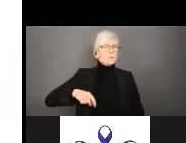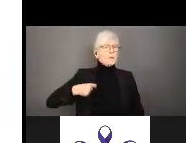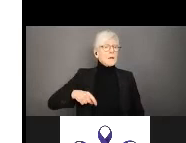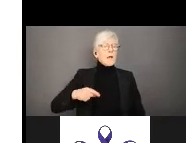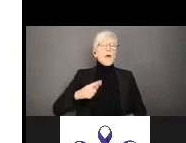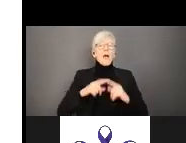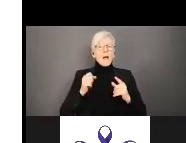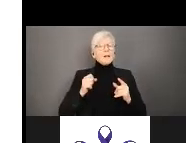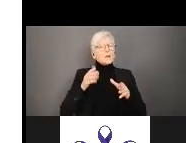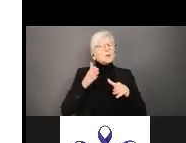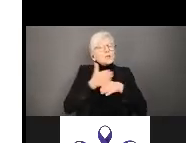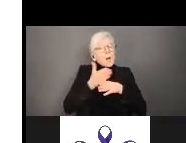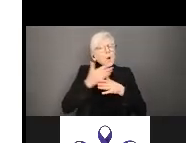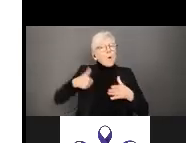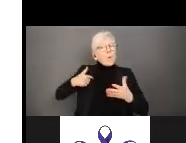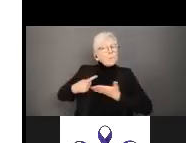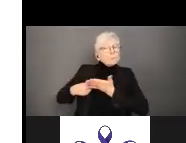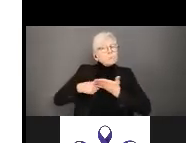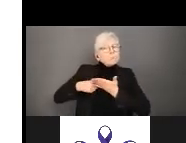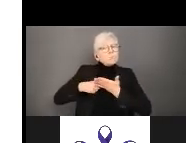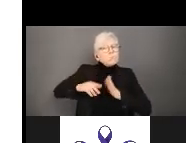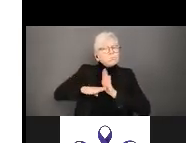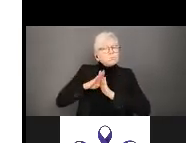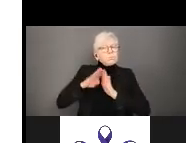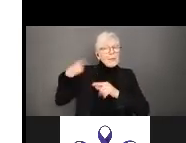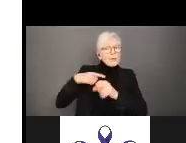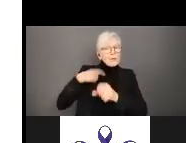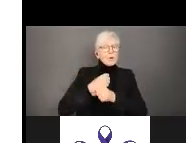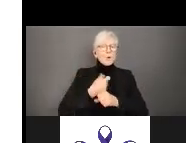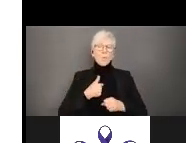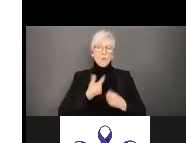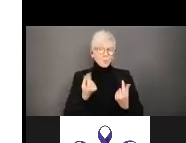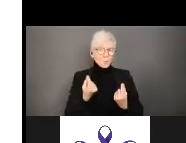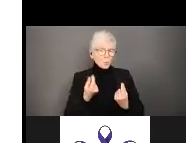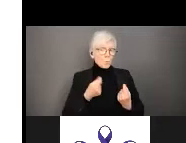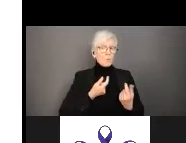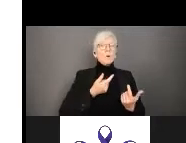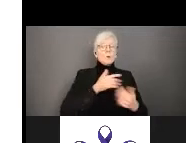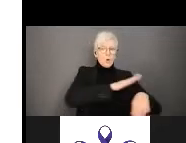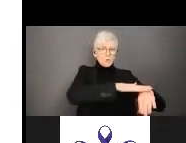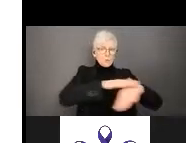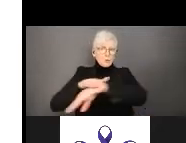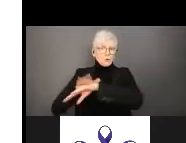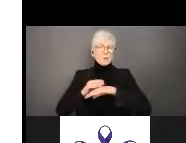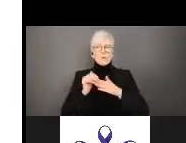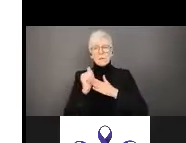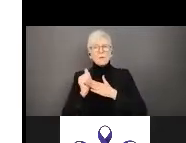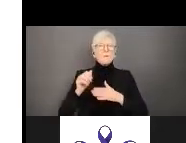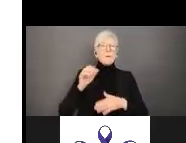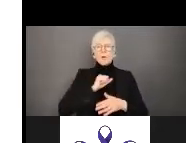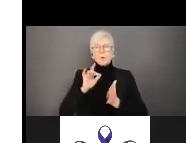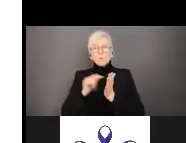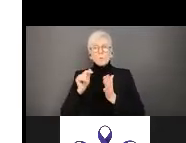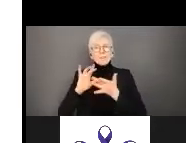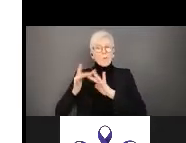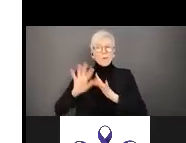over the year. The project was informed by consultations with leaders from elder abuse networks across the country